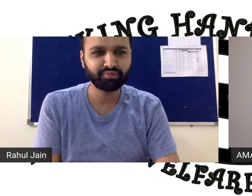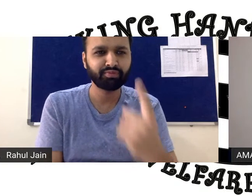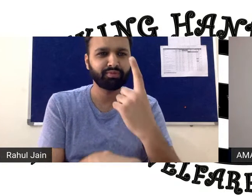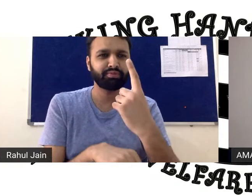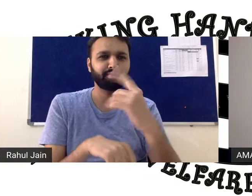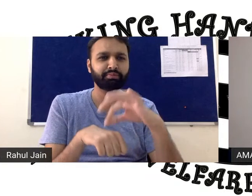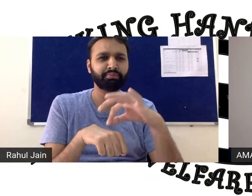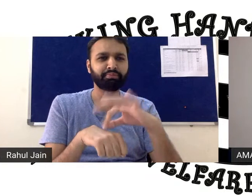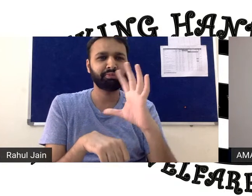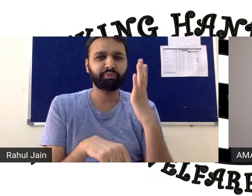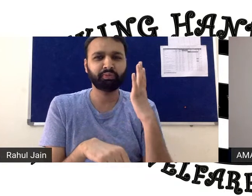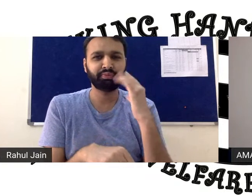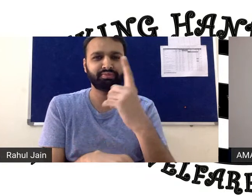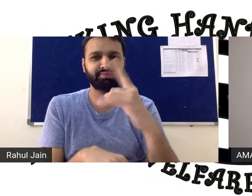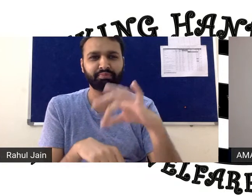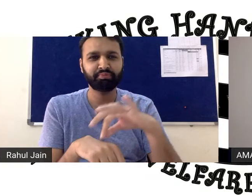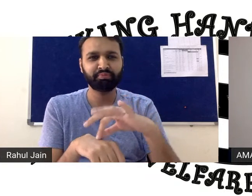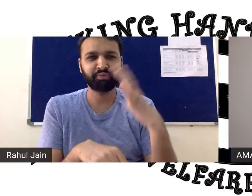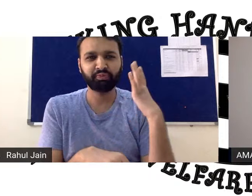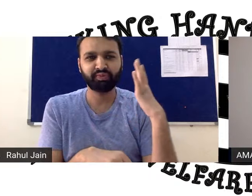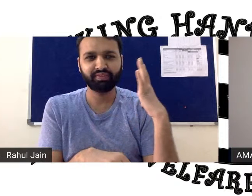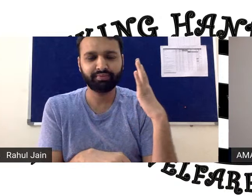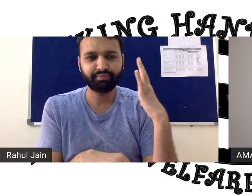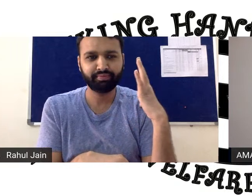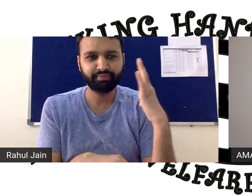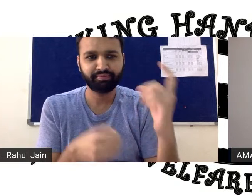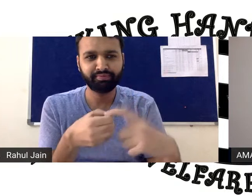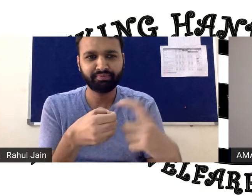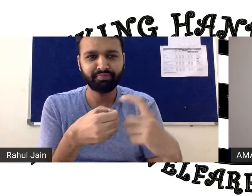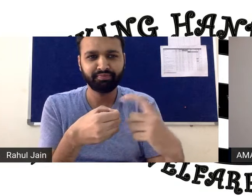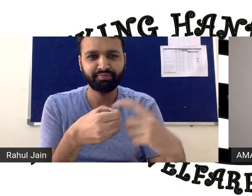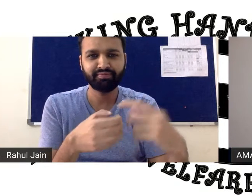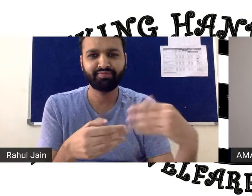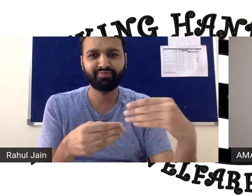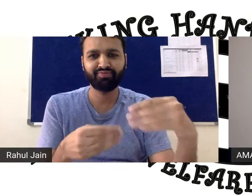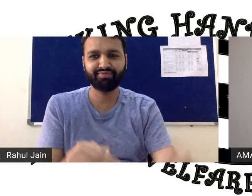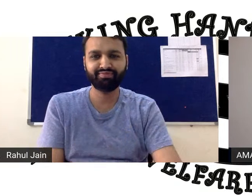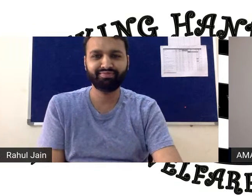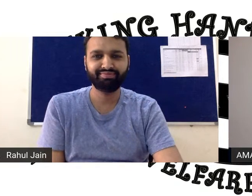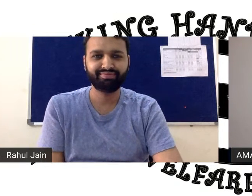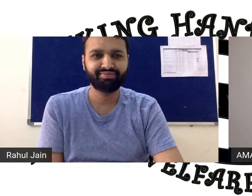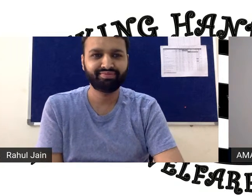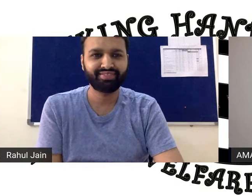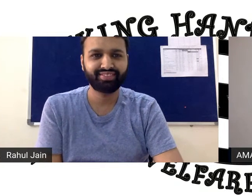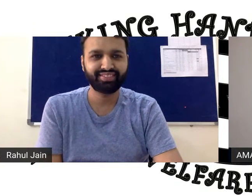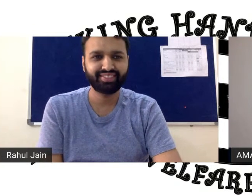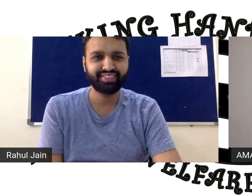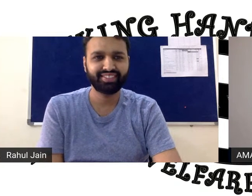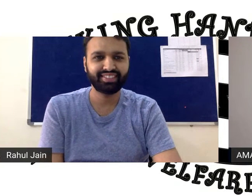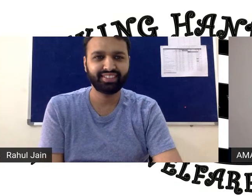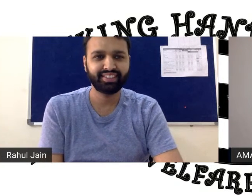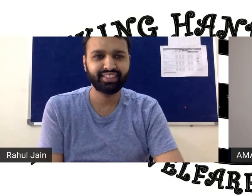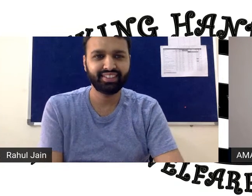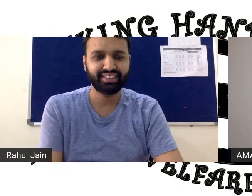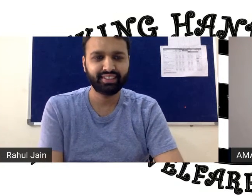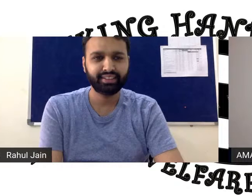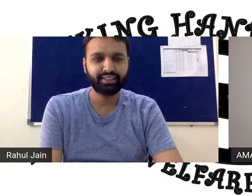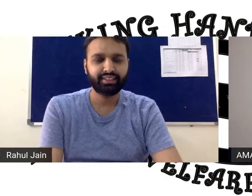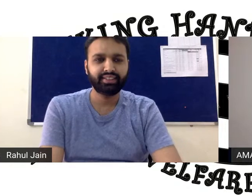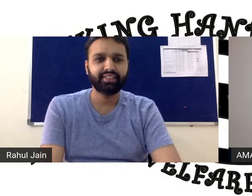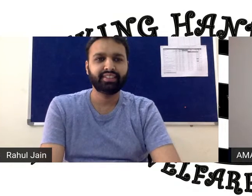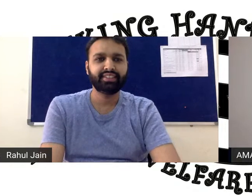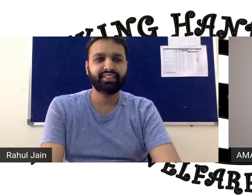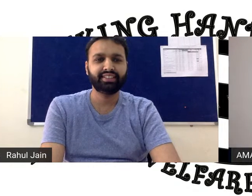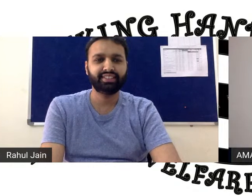And so I'm just waiting for it to become 50 participants. So let us wait for a minute. People are still joining in